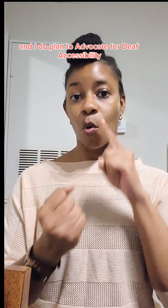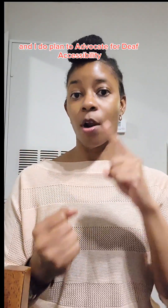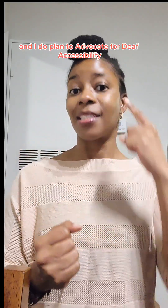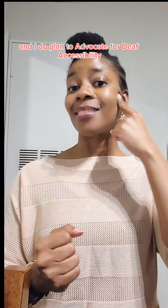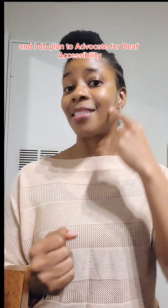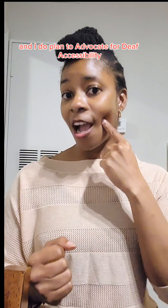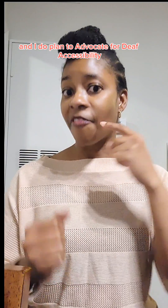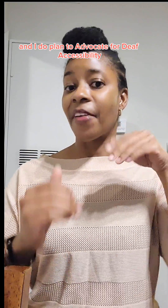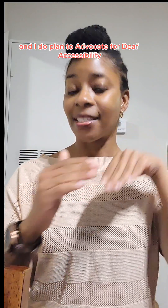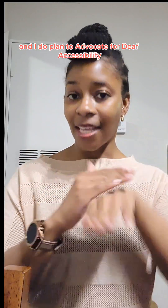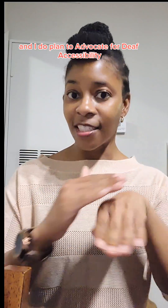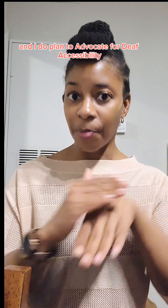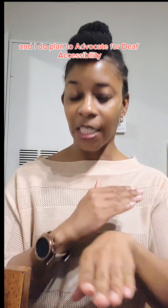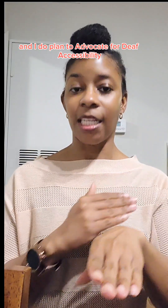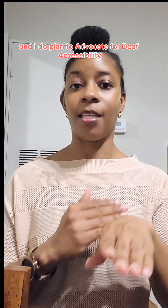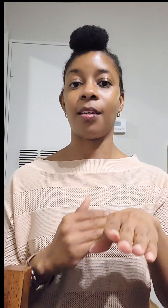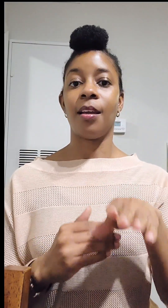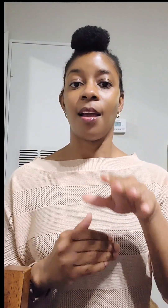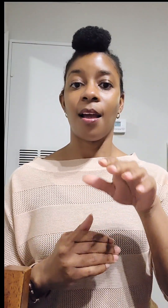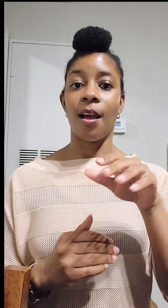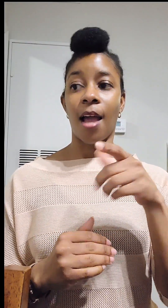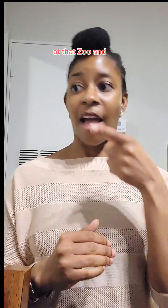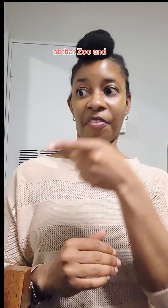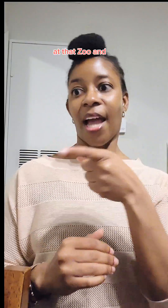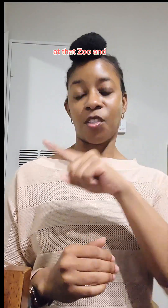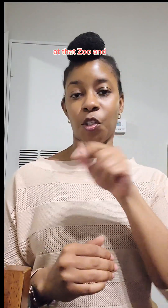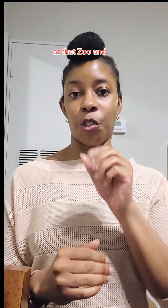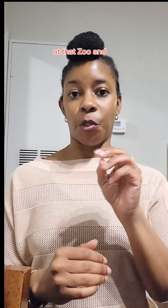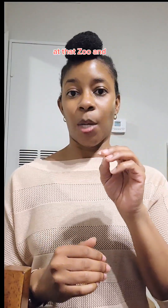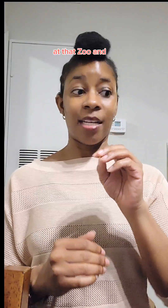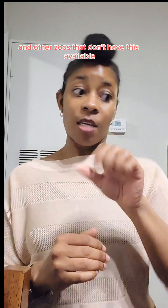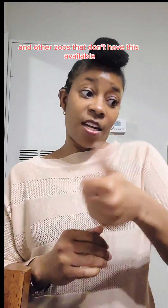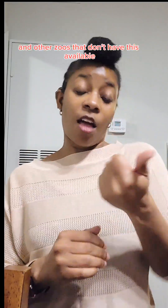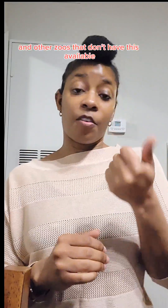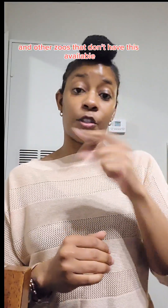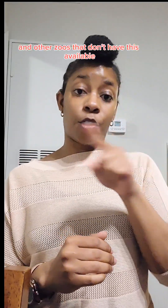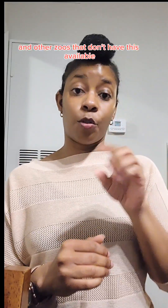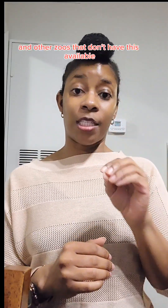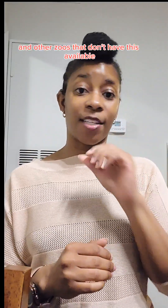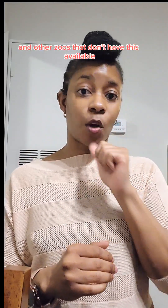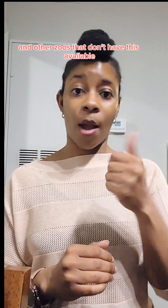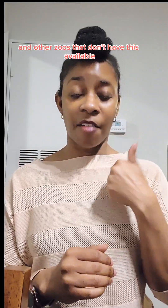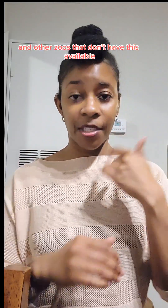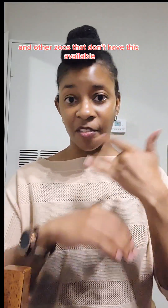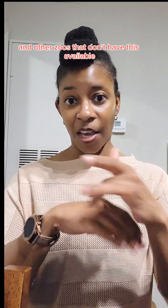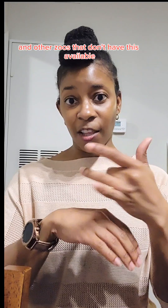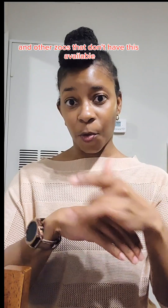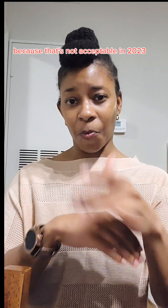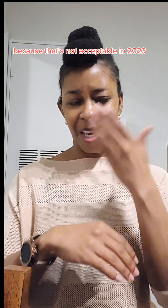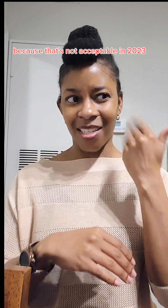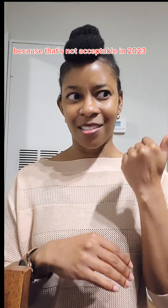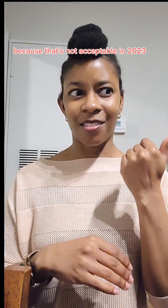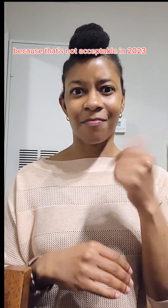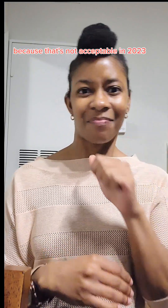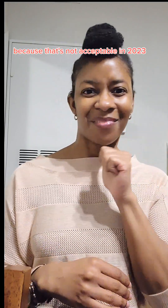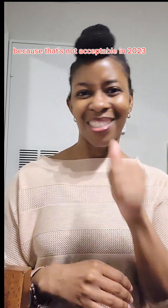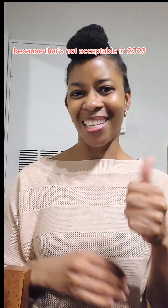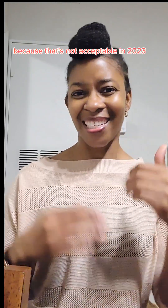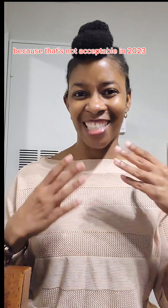for deaf accessibility at that zoo and other zoos that don't have this available, because that's not